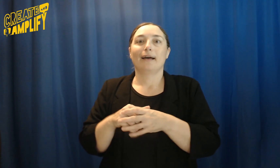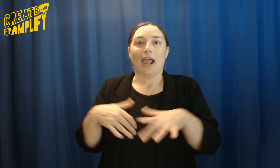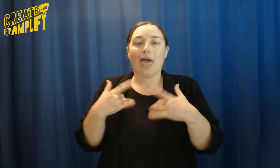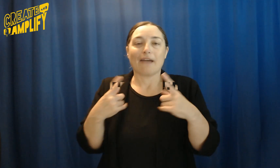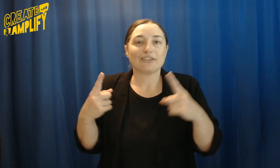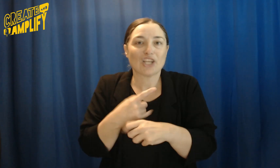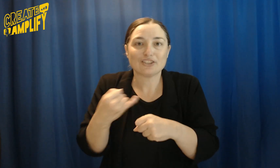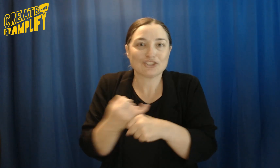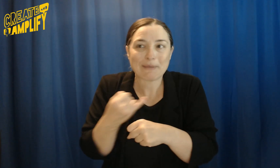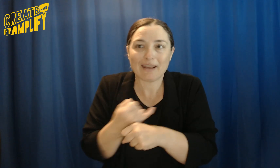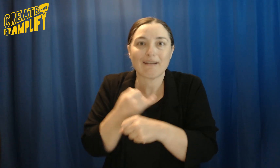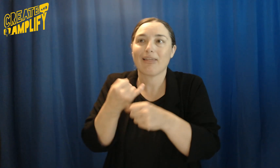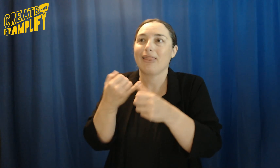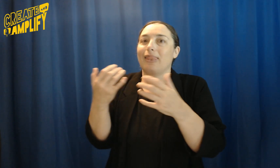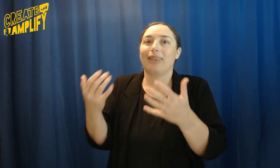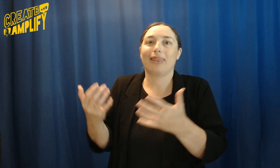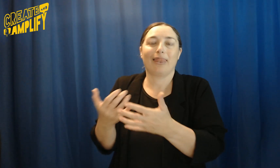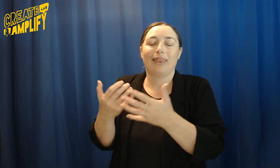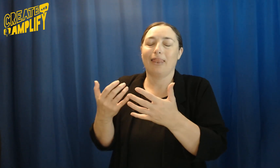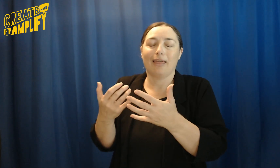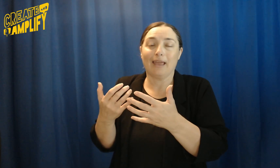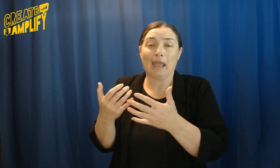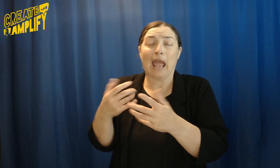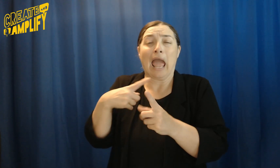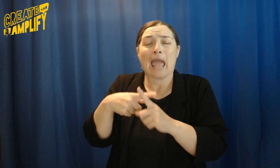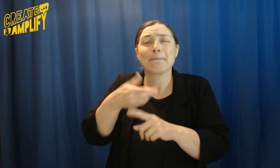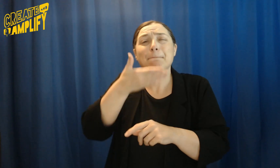and written so beautifully.